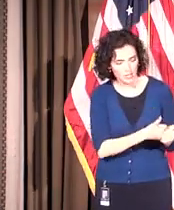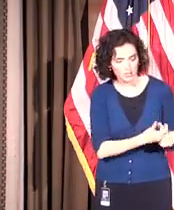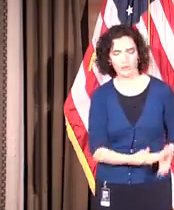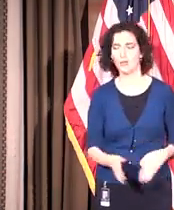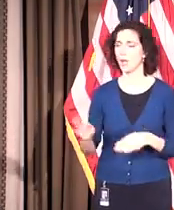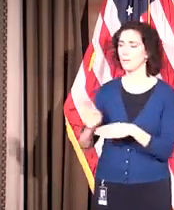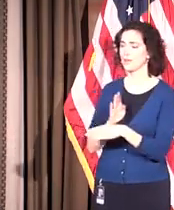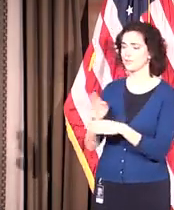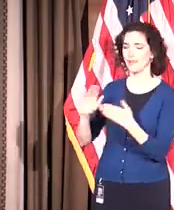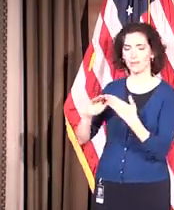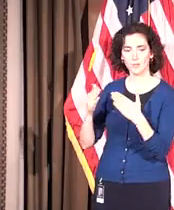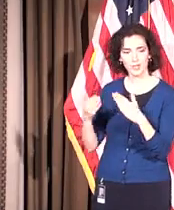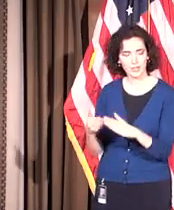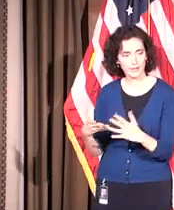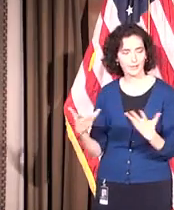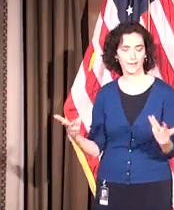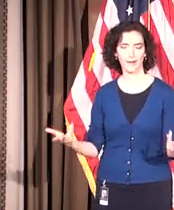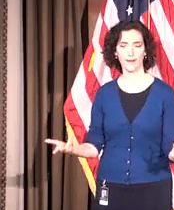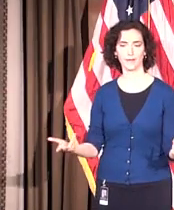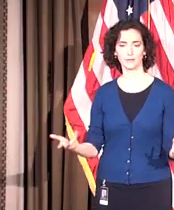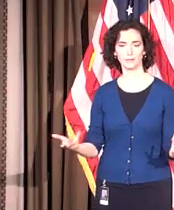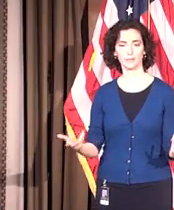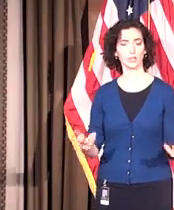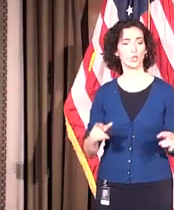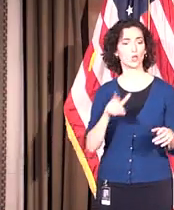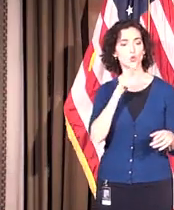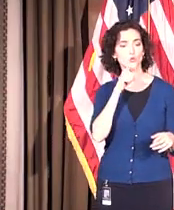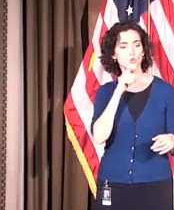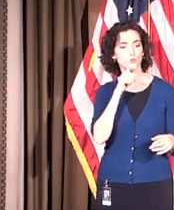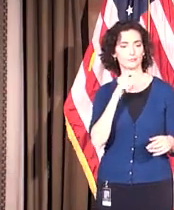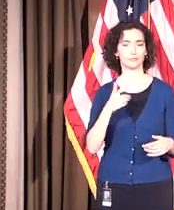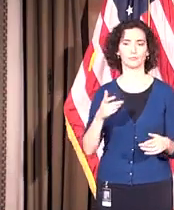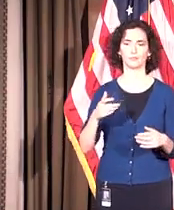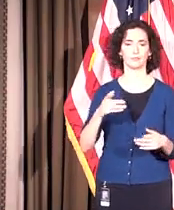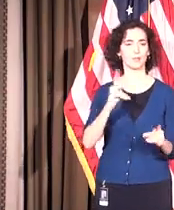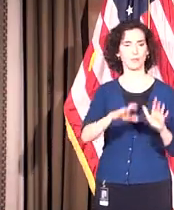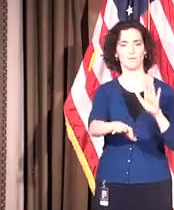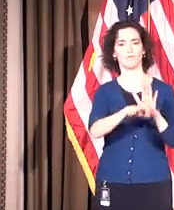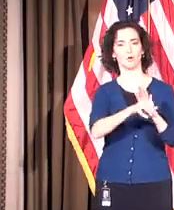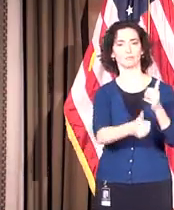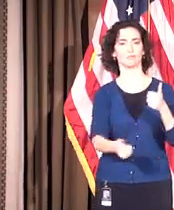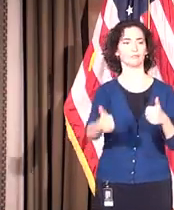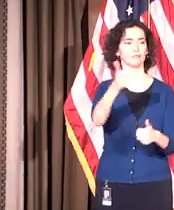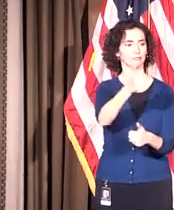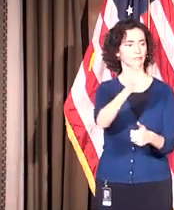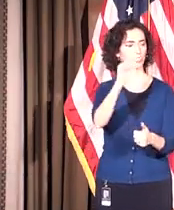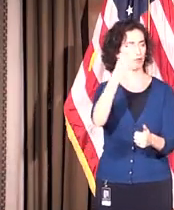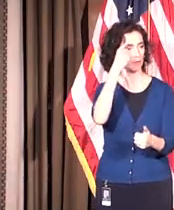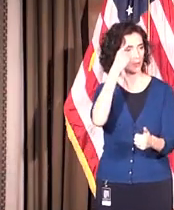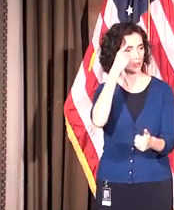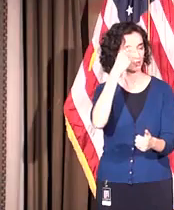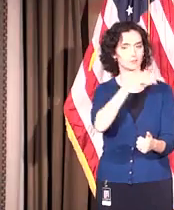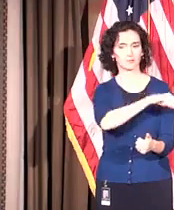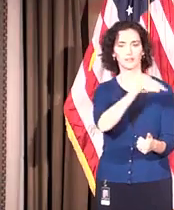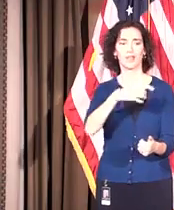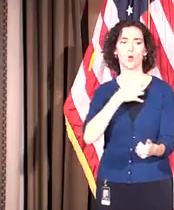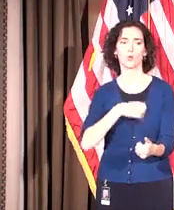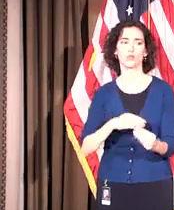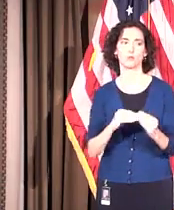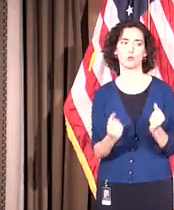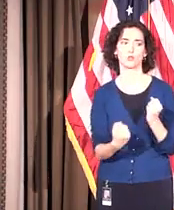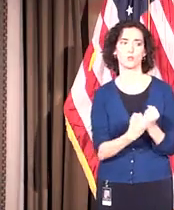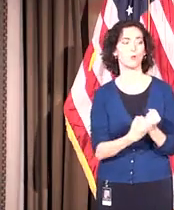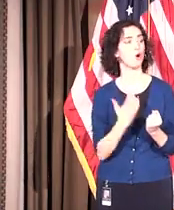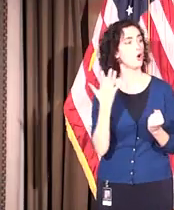business community, and certainly elected officials. Because what I hear from them quite often is, well, we